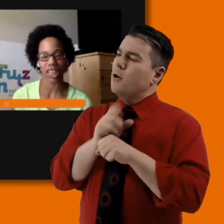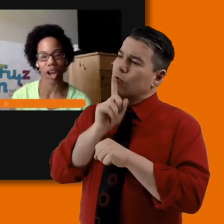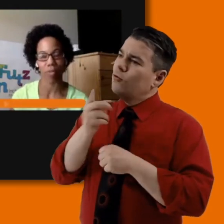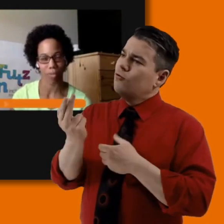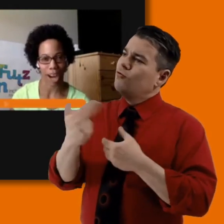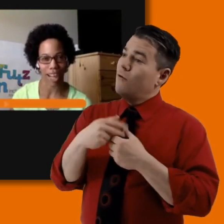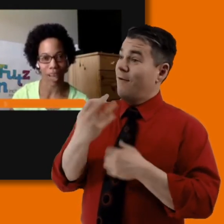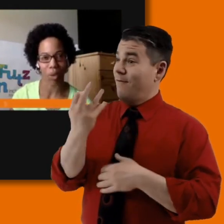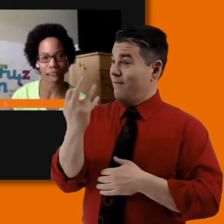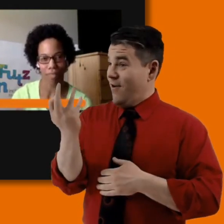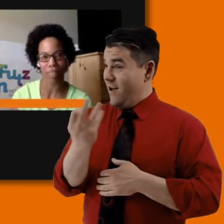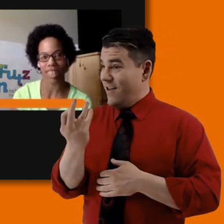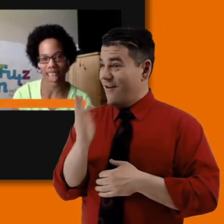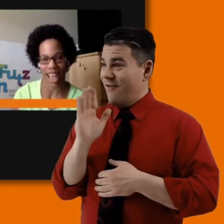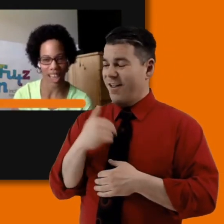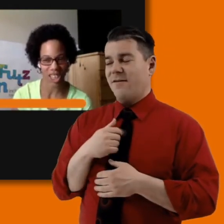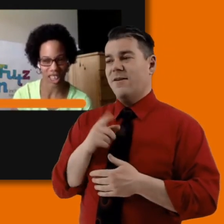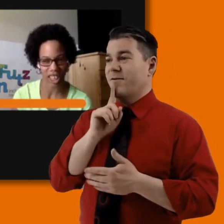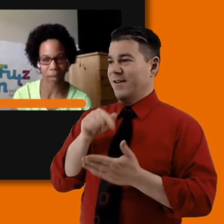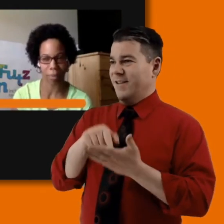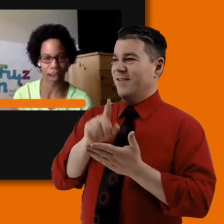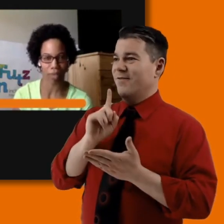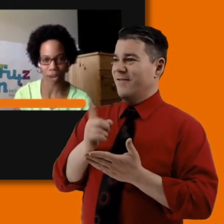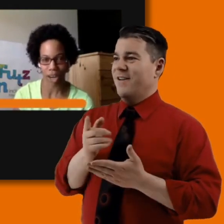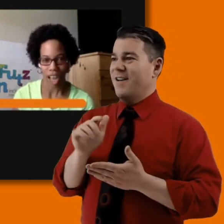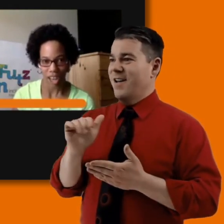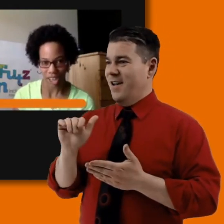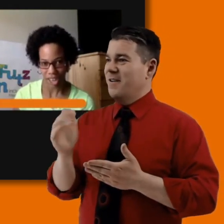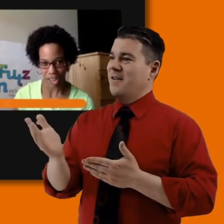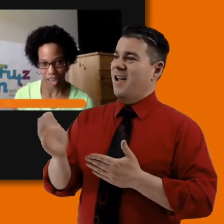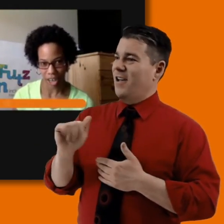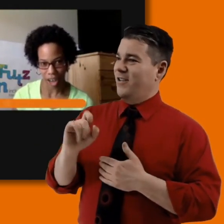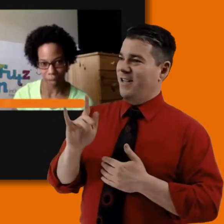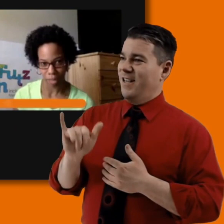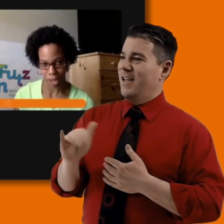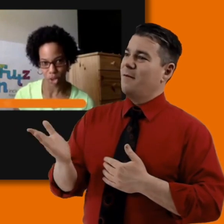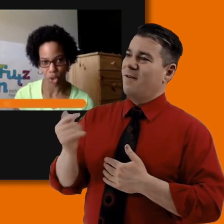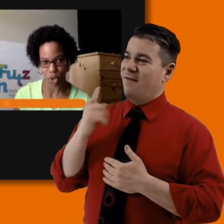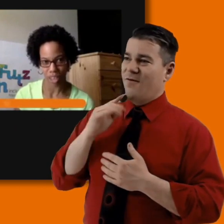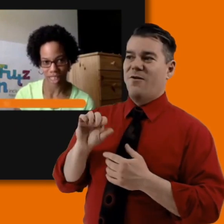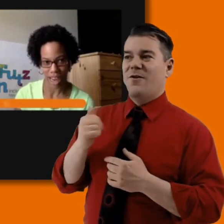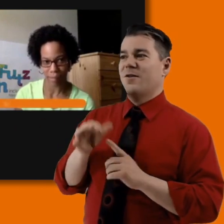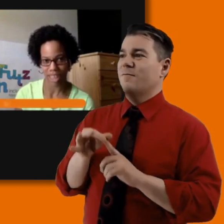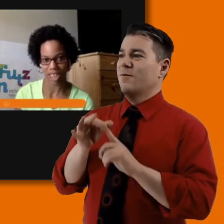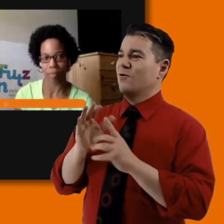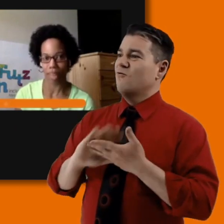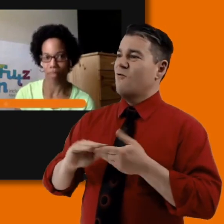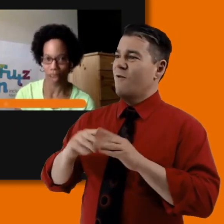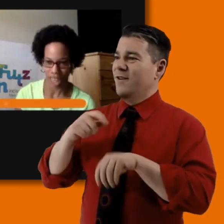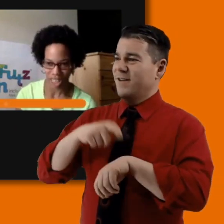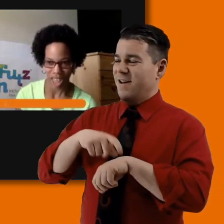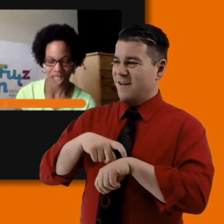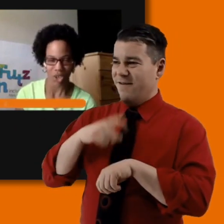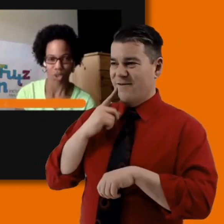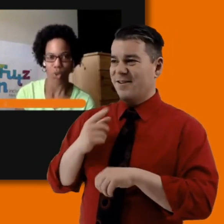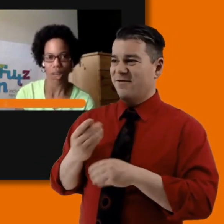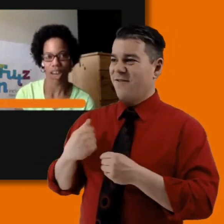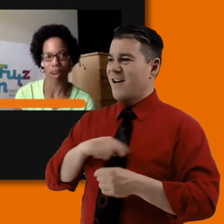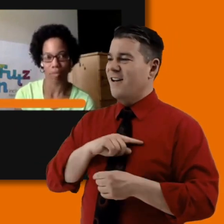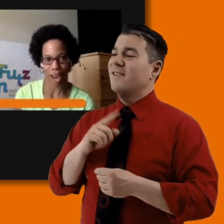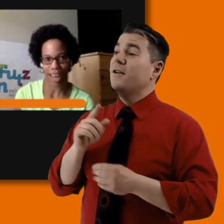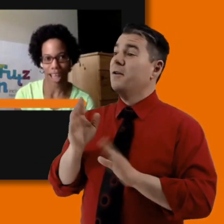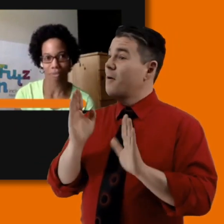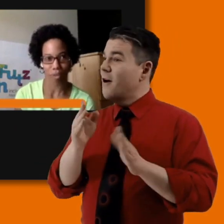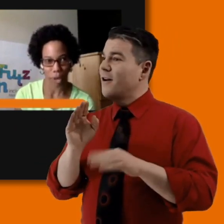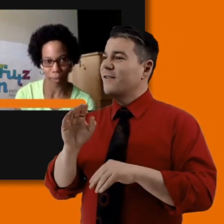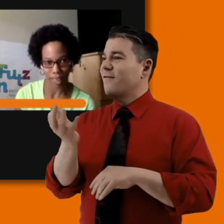you join us on Friday. We'll have Mrs. Ashley coming back for another special story time that she made for us. So tune in